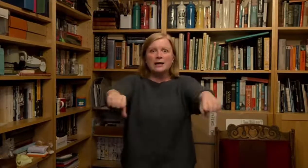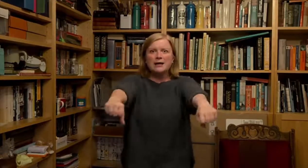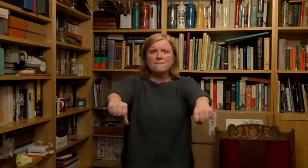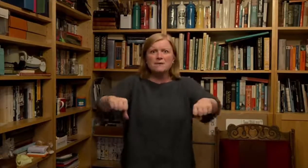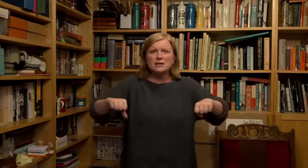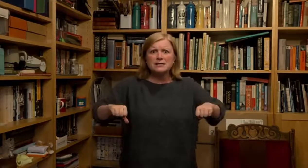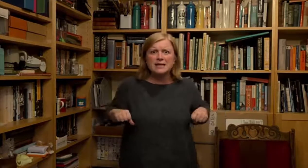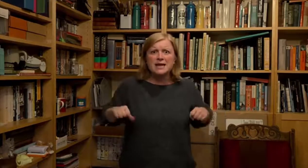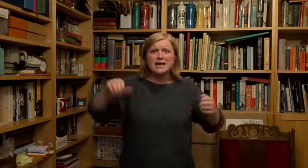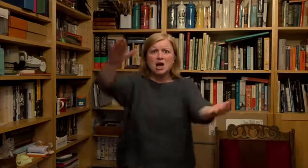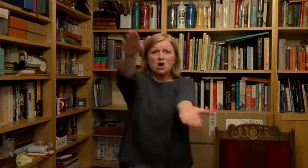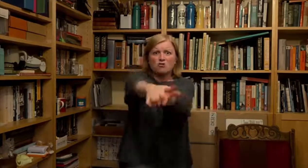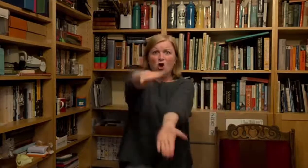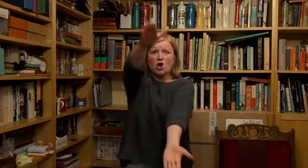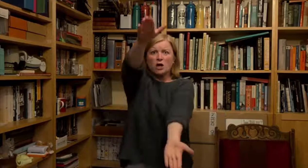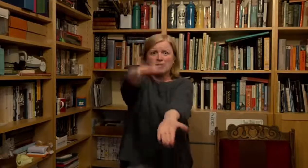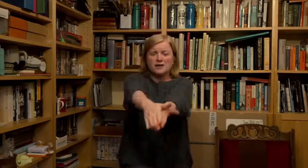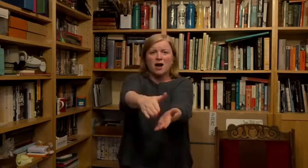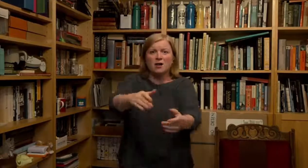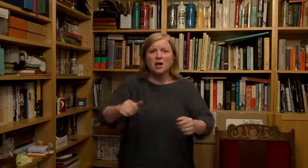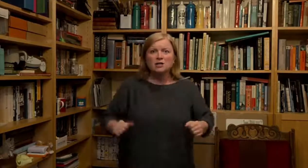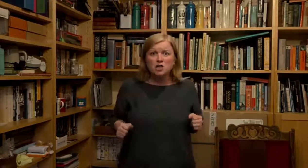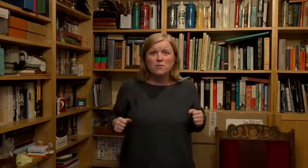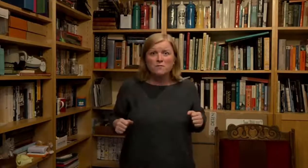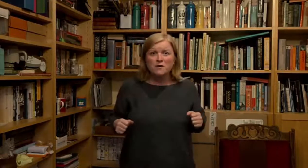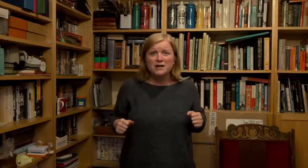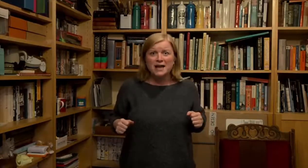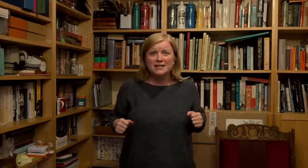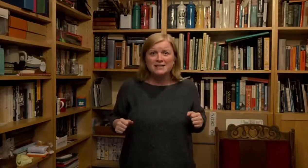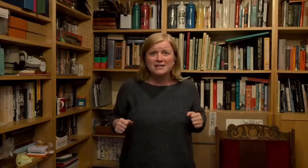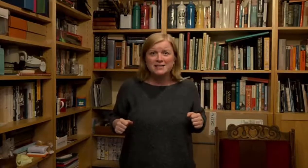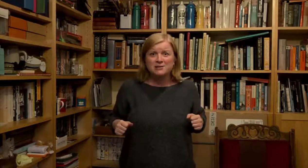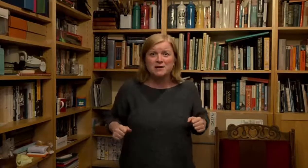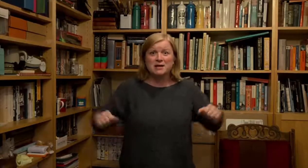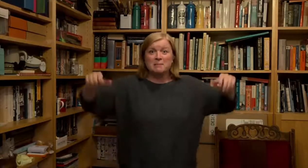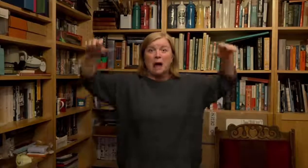you see a crocodile, don't forget to scream.